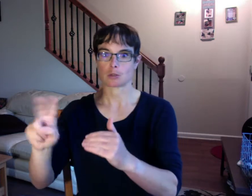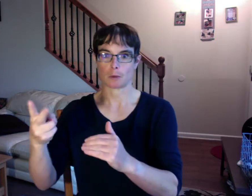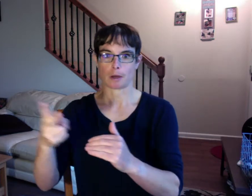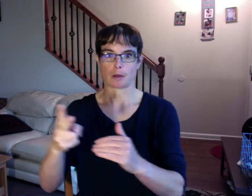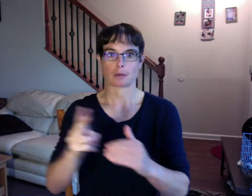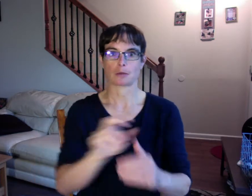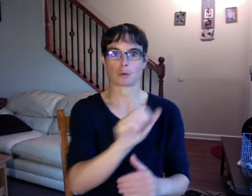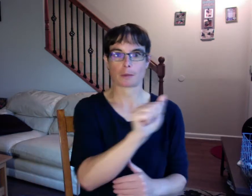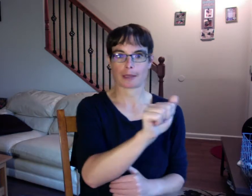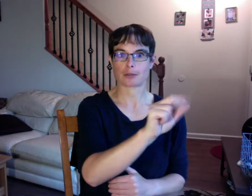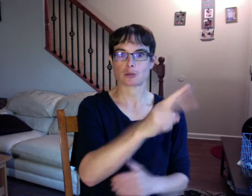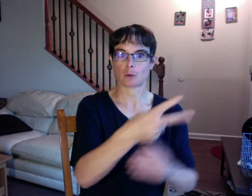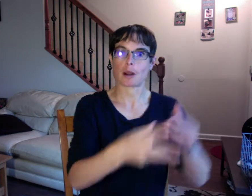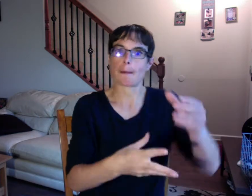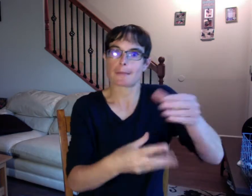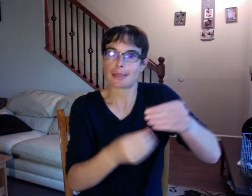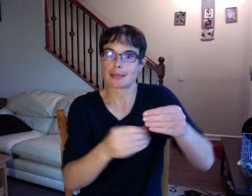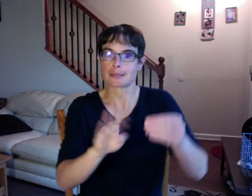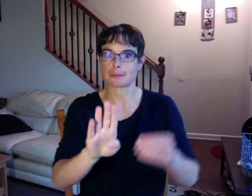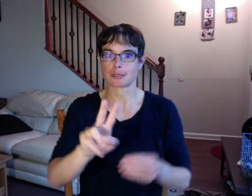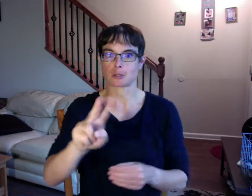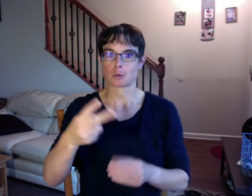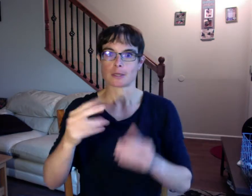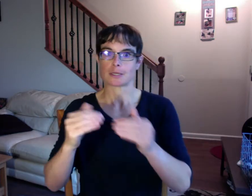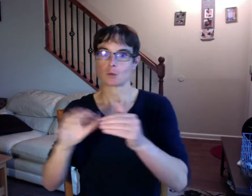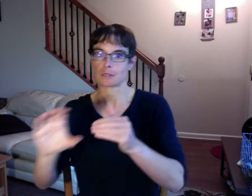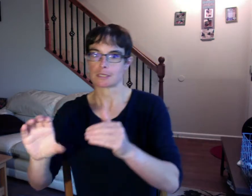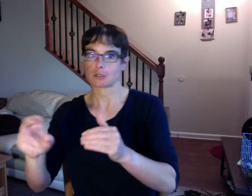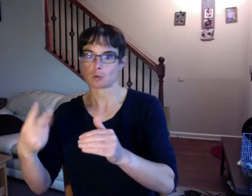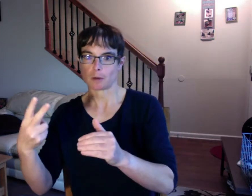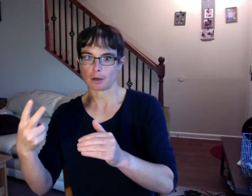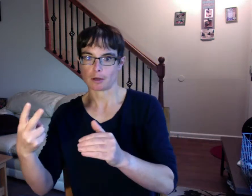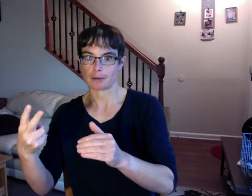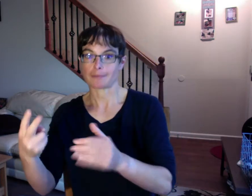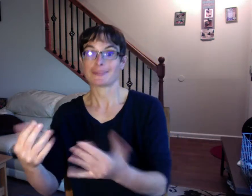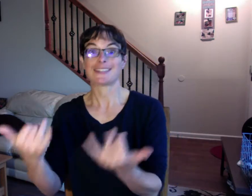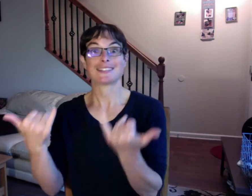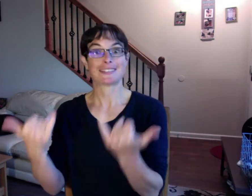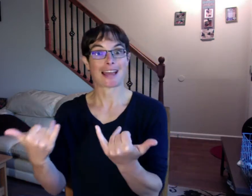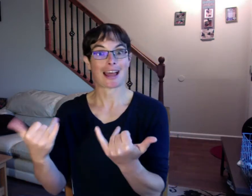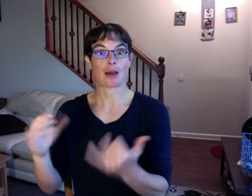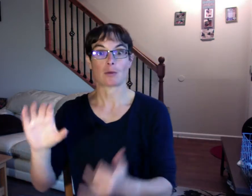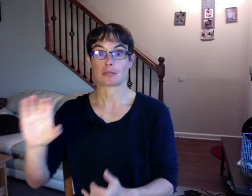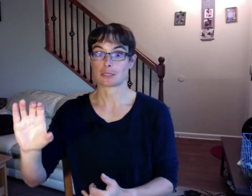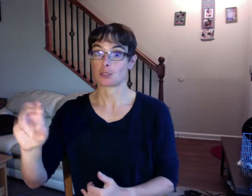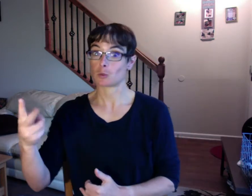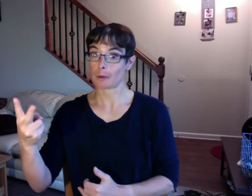C squared is what we're looking for. Just like when we're looking for x in equations